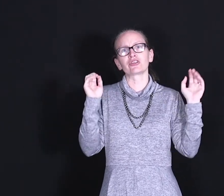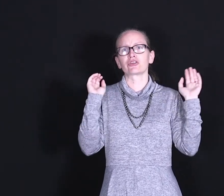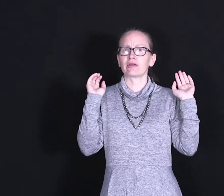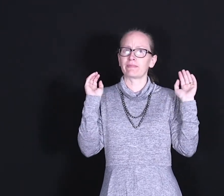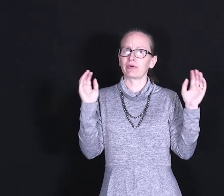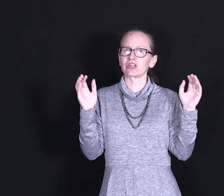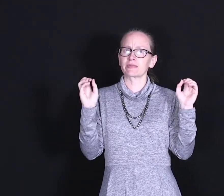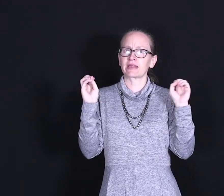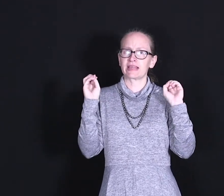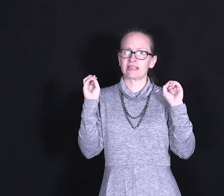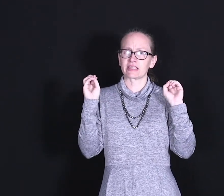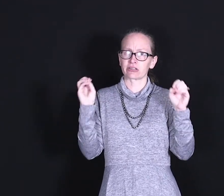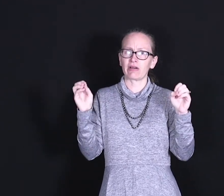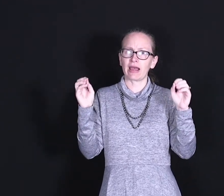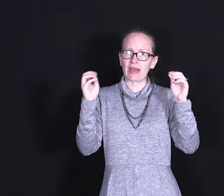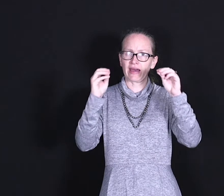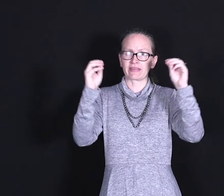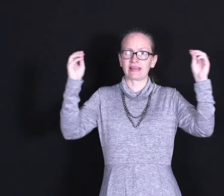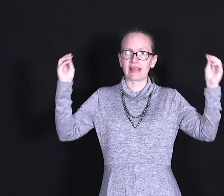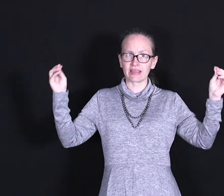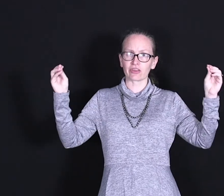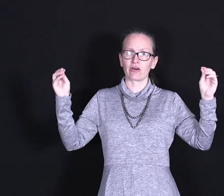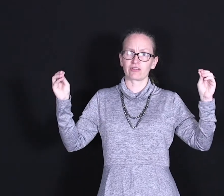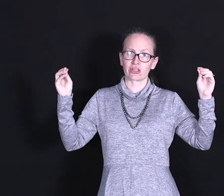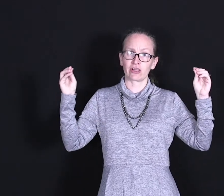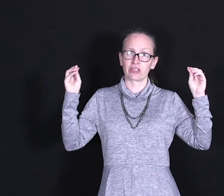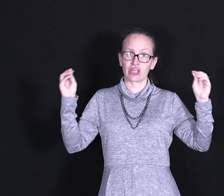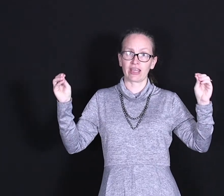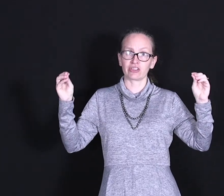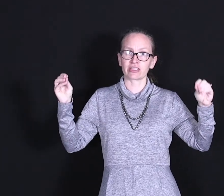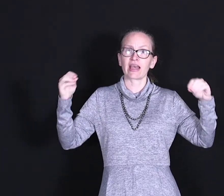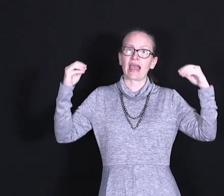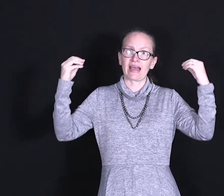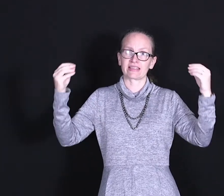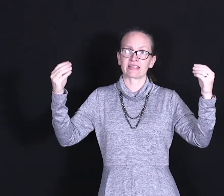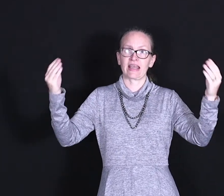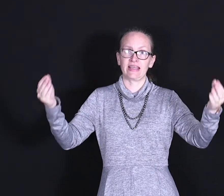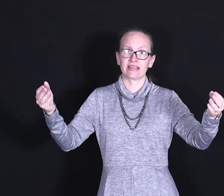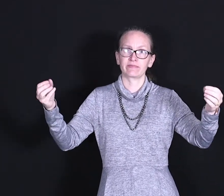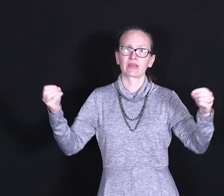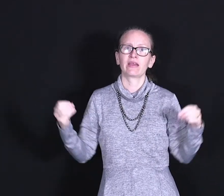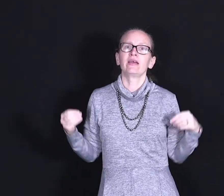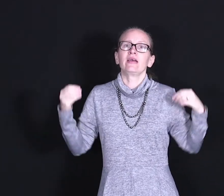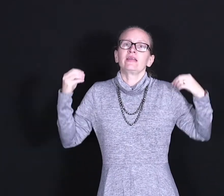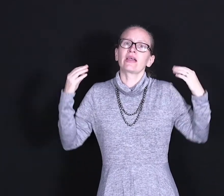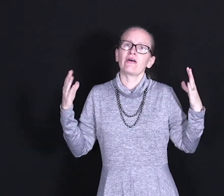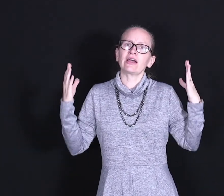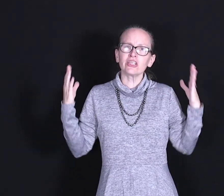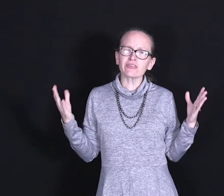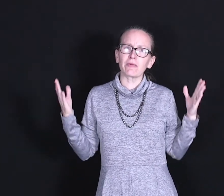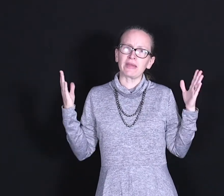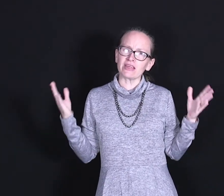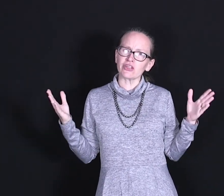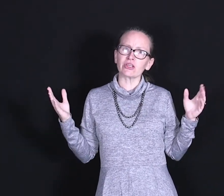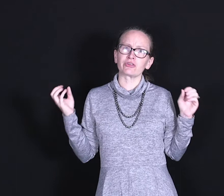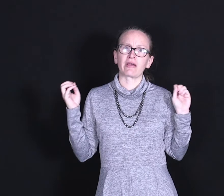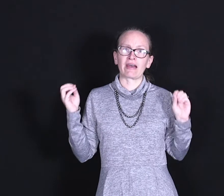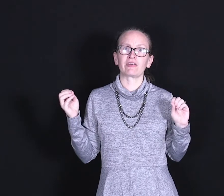to approximately describe how the length of a solid changes as it's heated. Now, a useful picture to have in